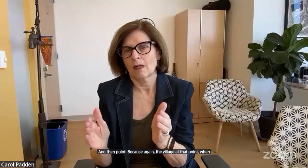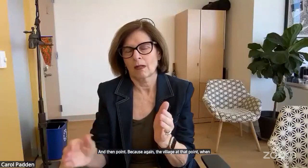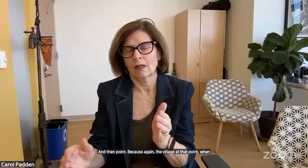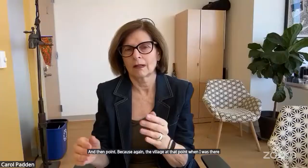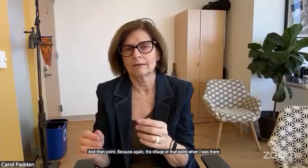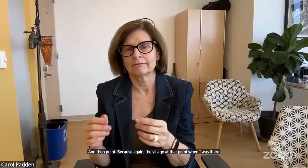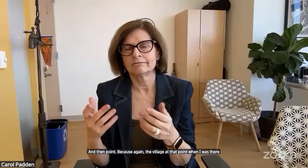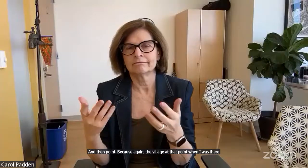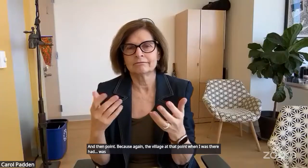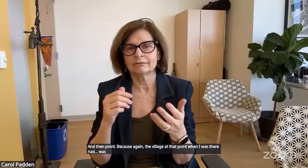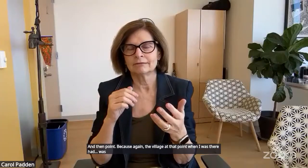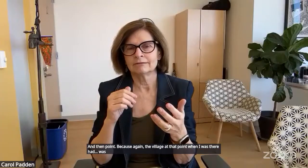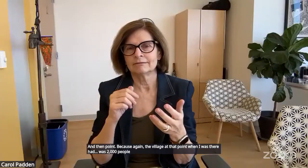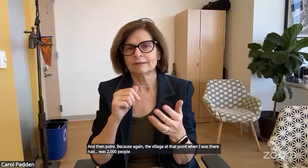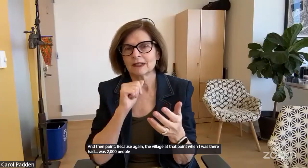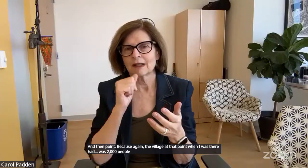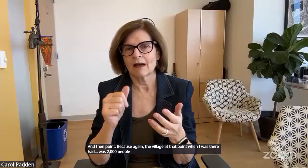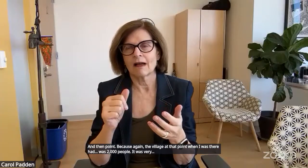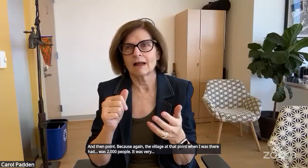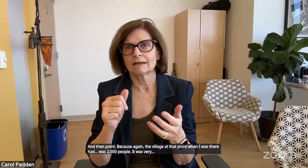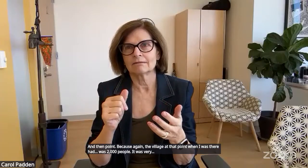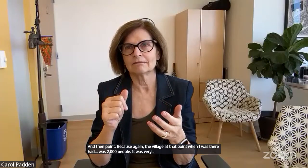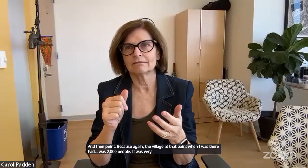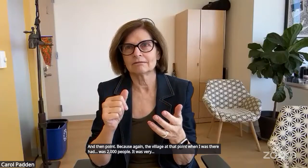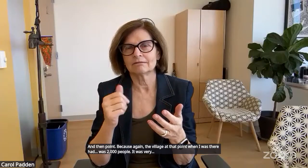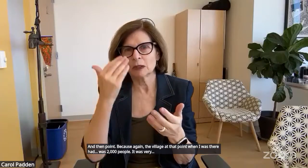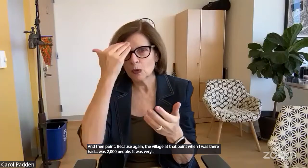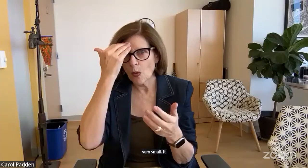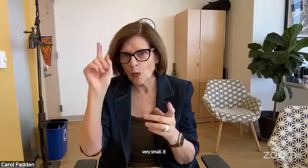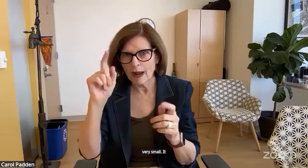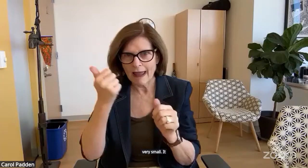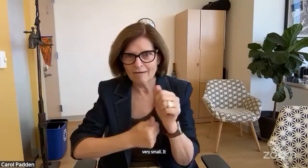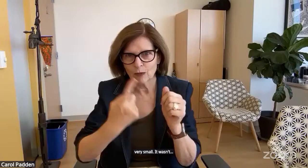was 2,000 people. It was very, very small.